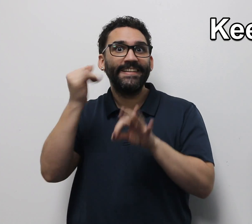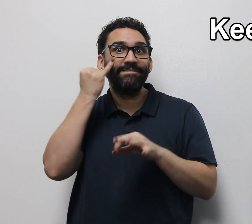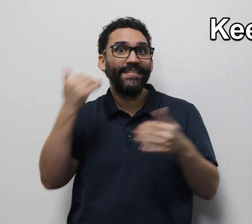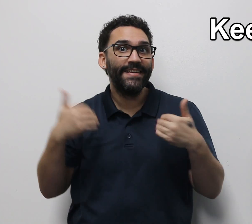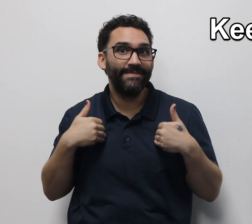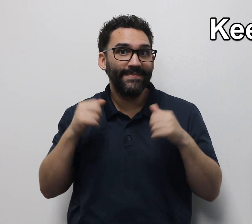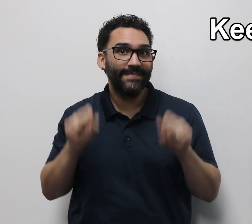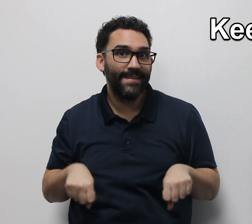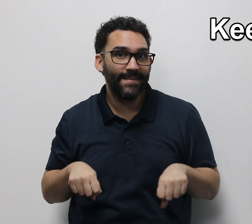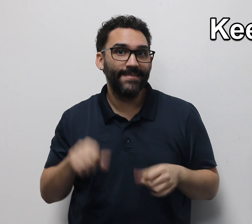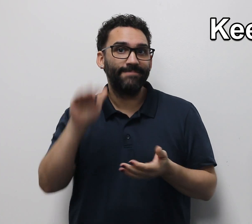conditions.